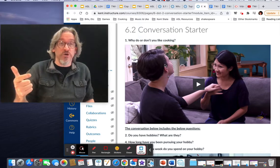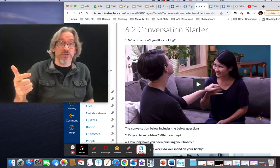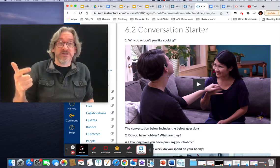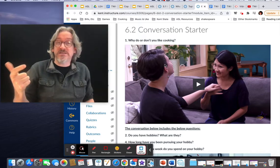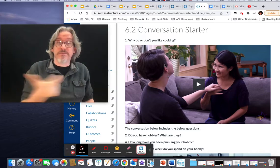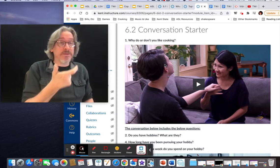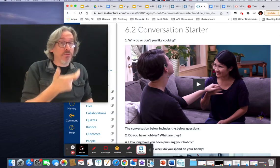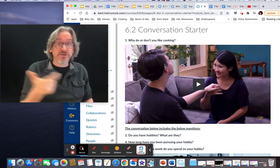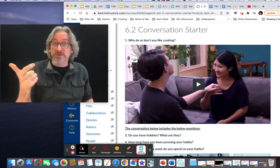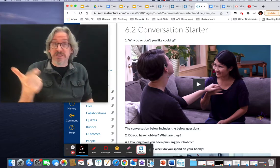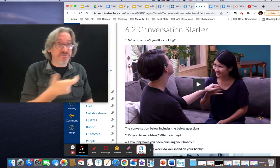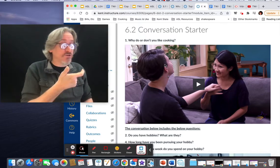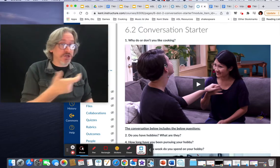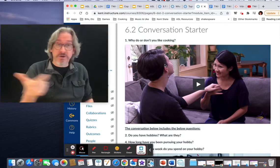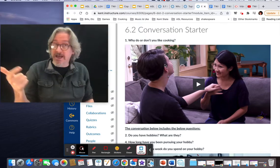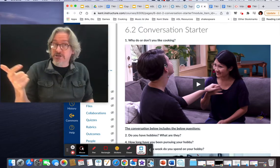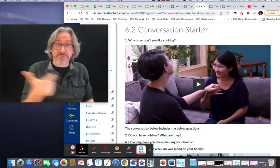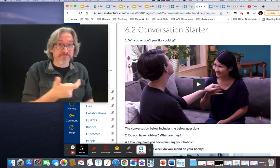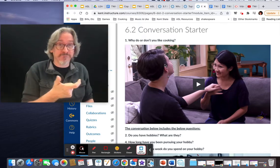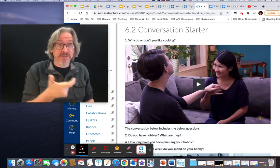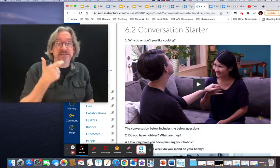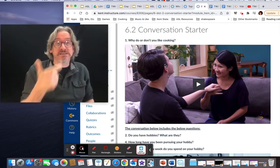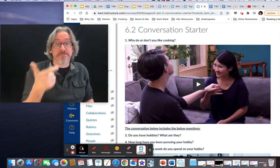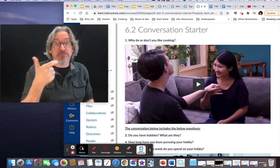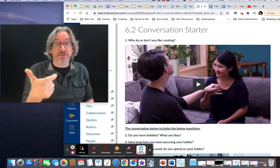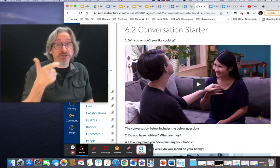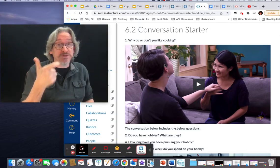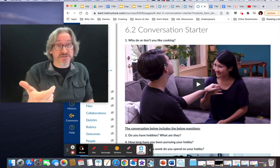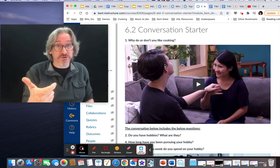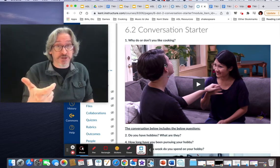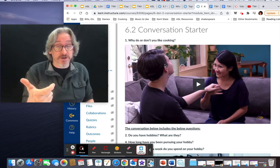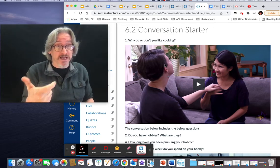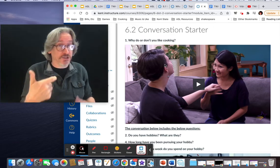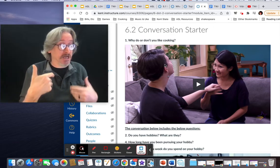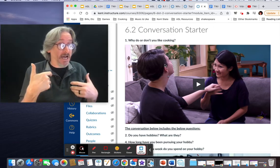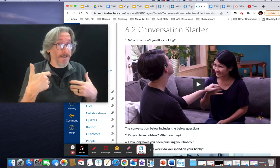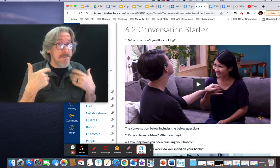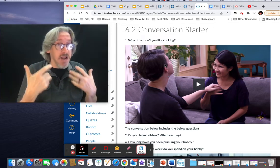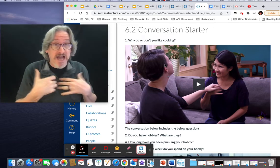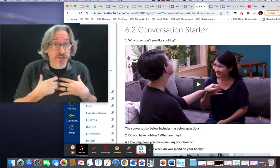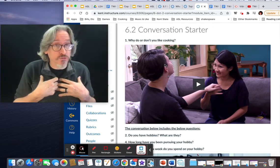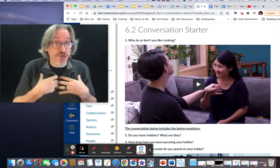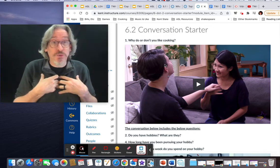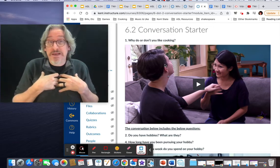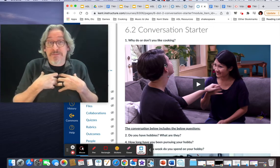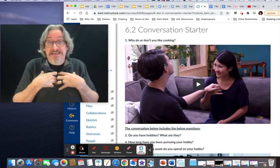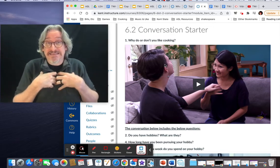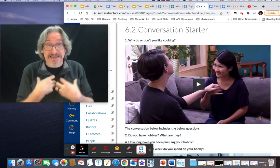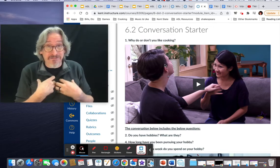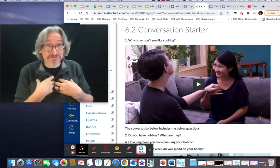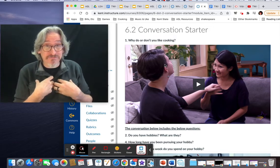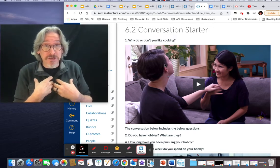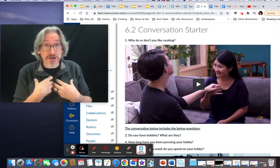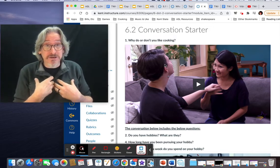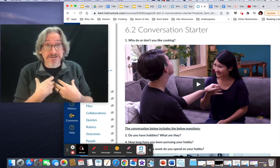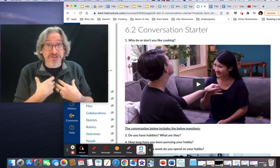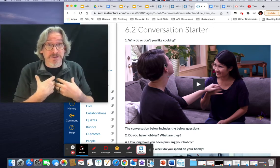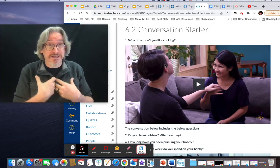So some people will do this for geocaching. Some people will do this for geocaching. I don't do it